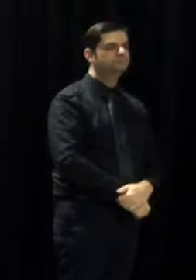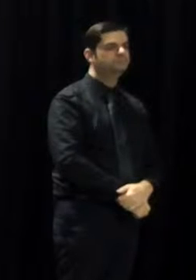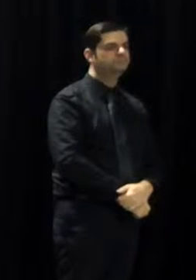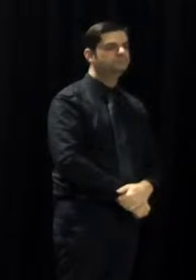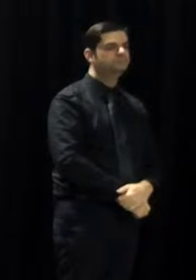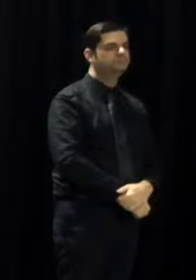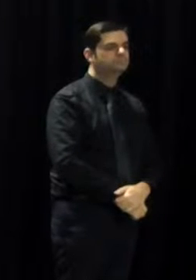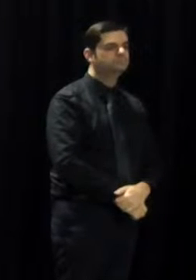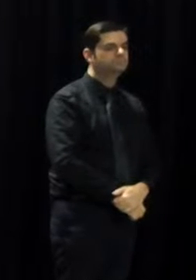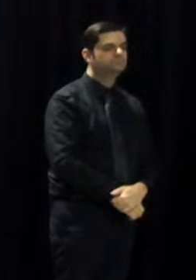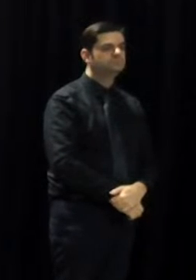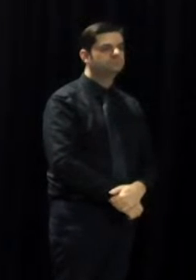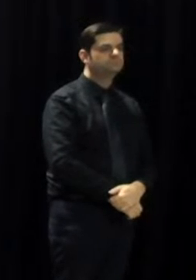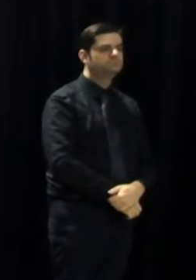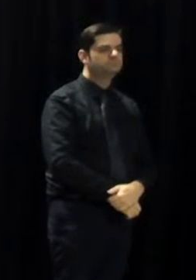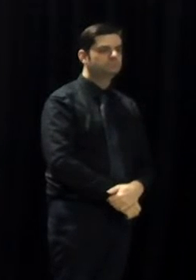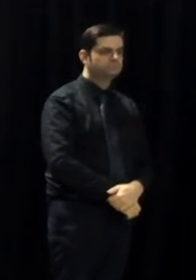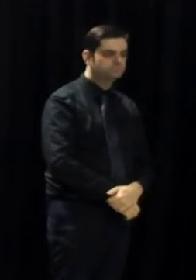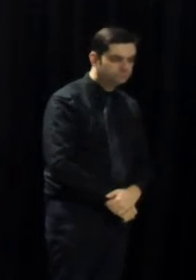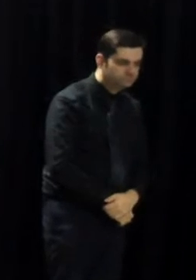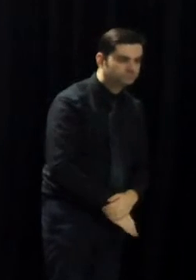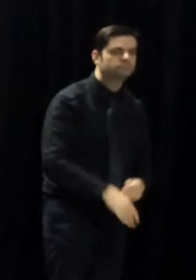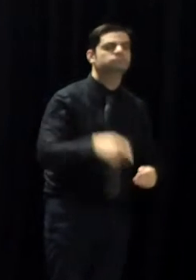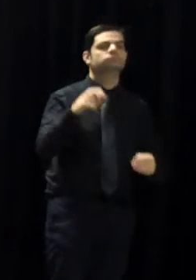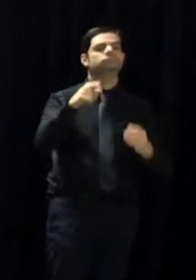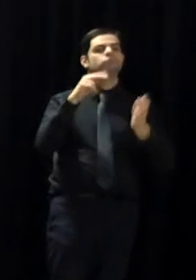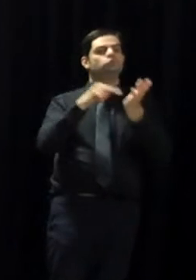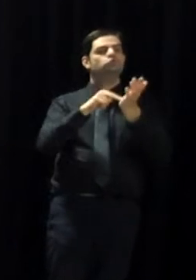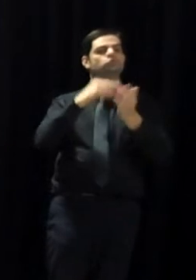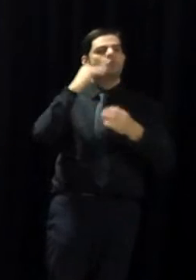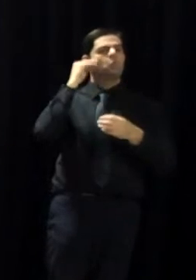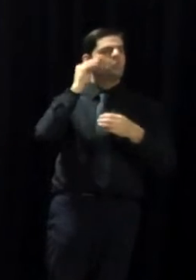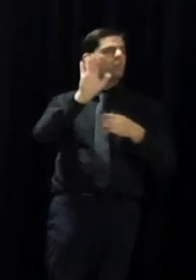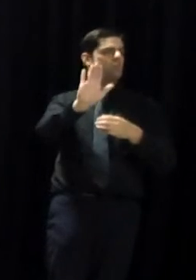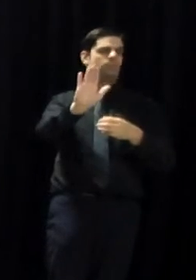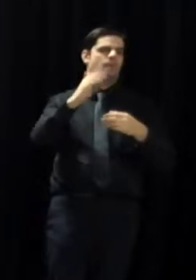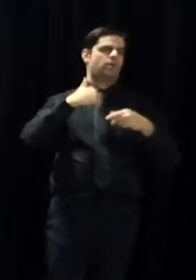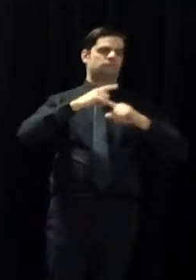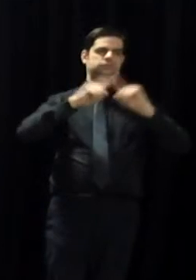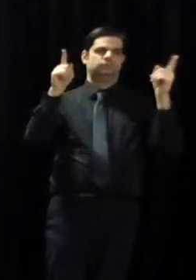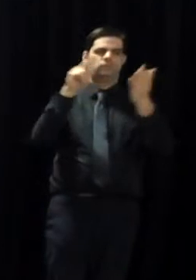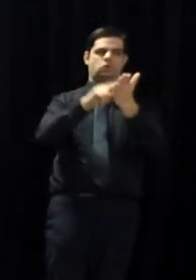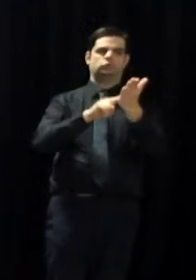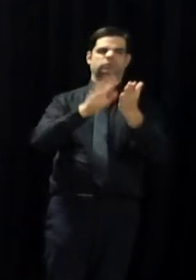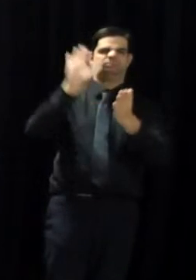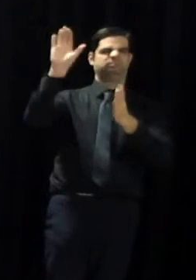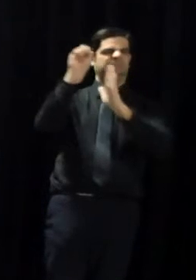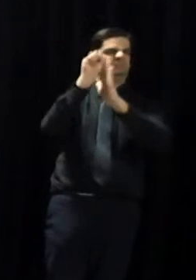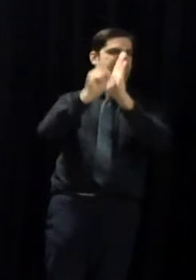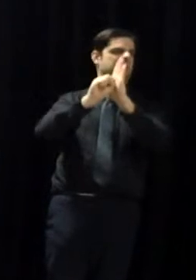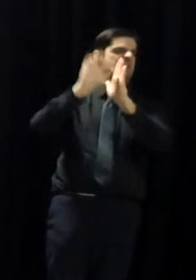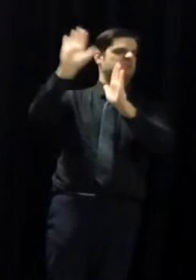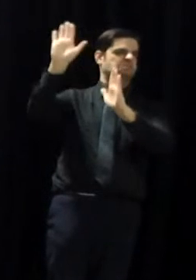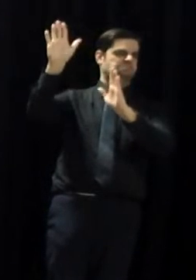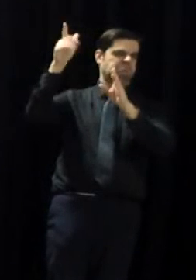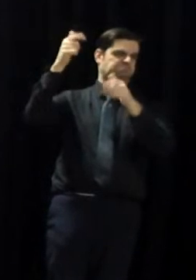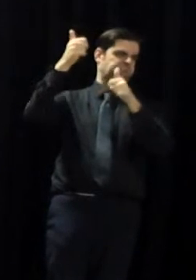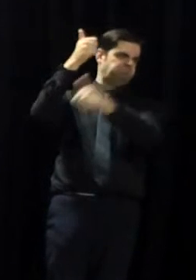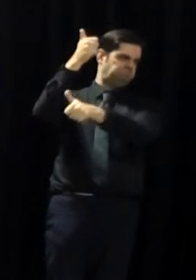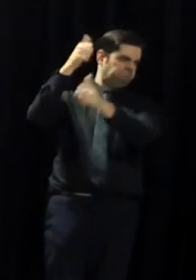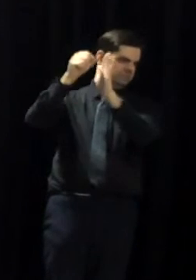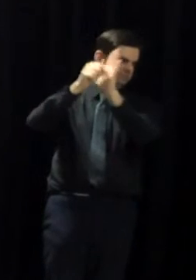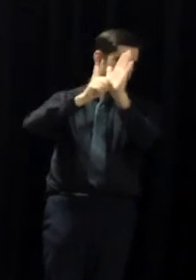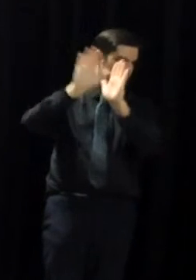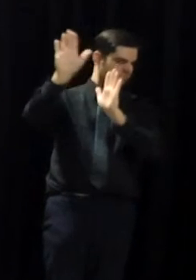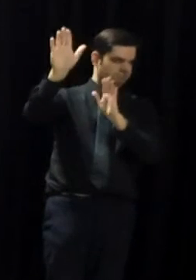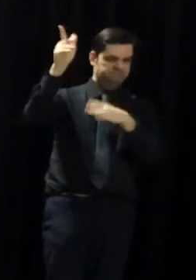to partner directly with our congregate care facilities. Each facility partners with a different pharmacy. They